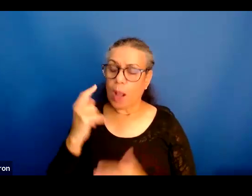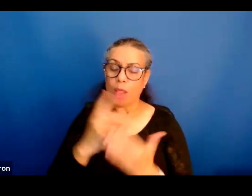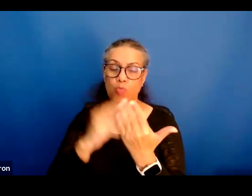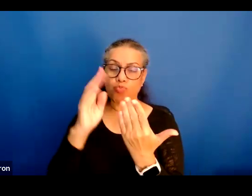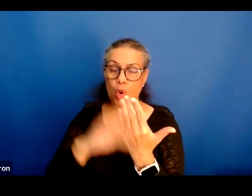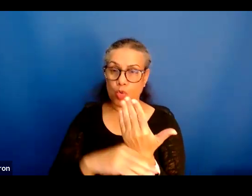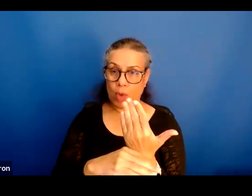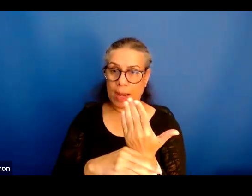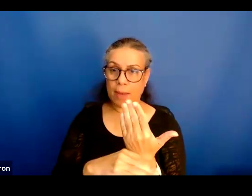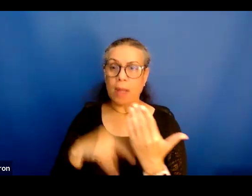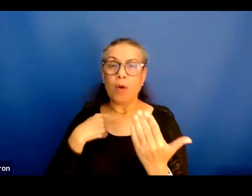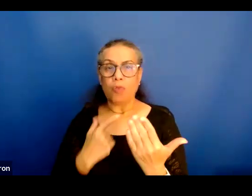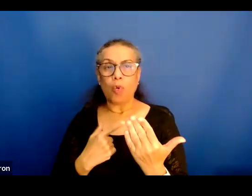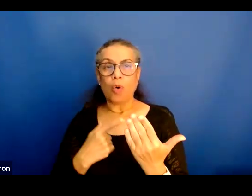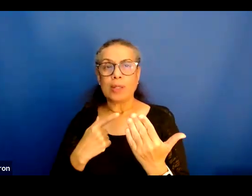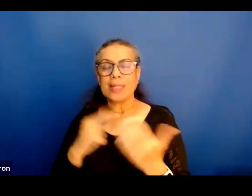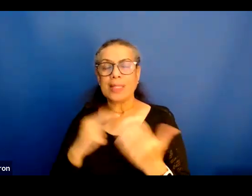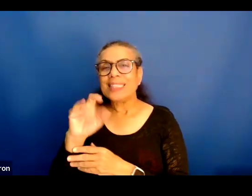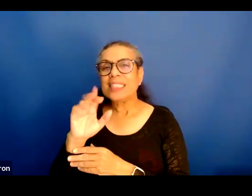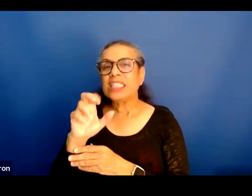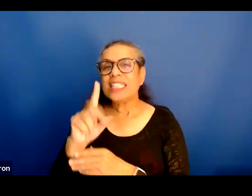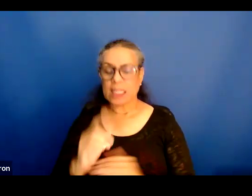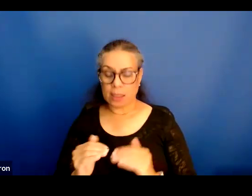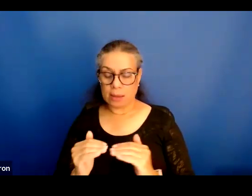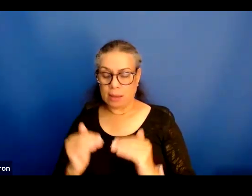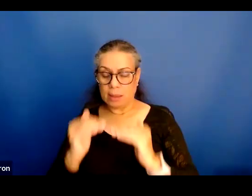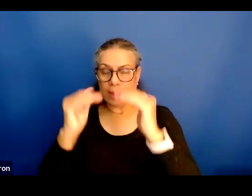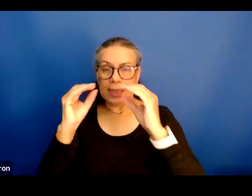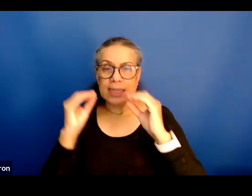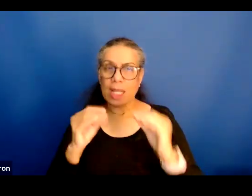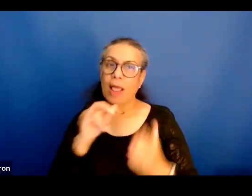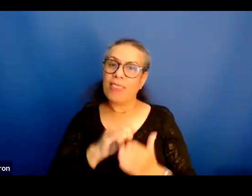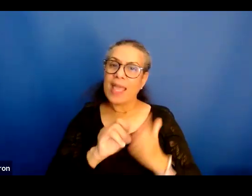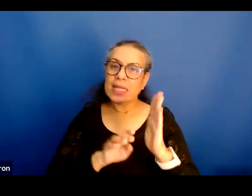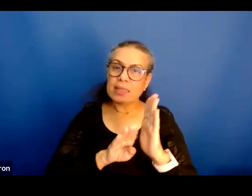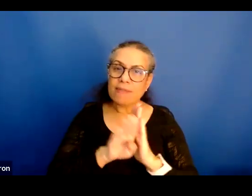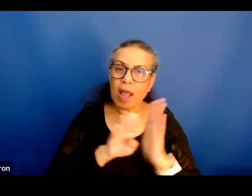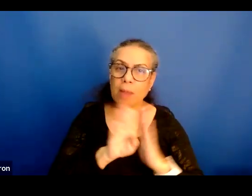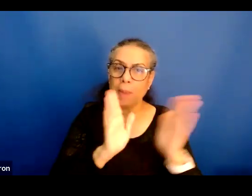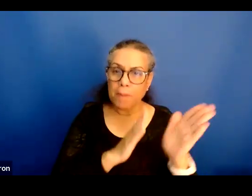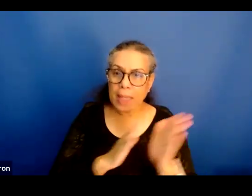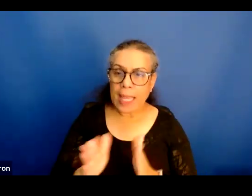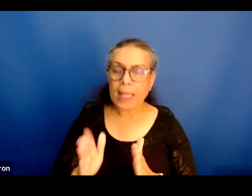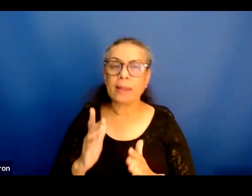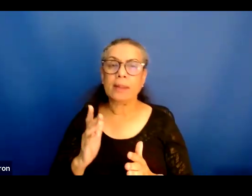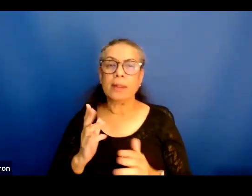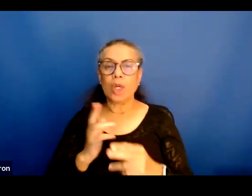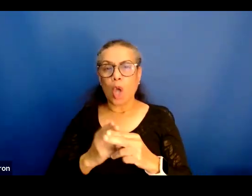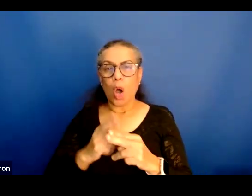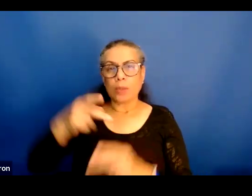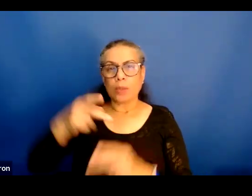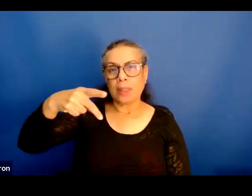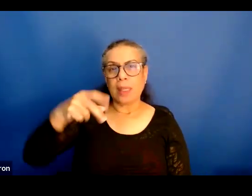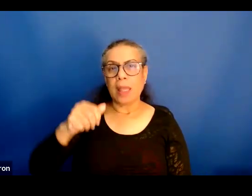regards to like the tiered instruction. So this is a person who starts to make the development of plans through a portal called Panorama.